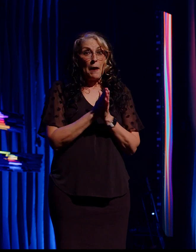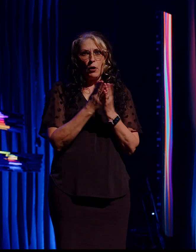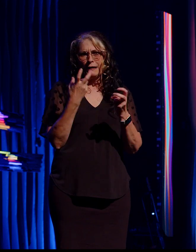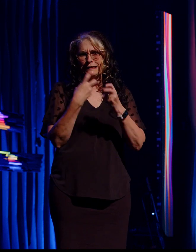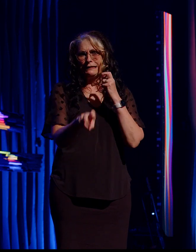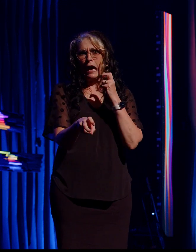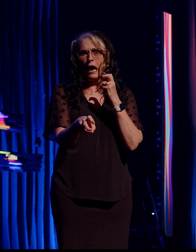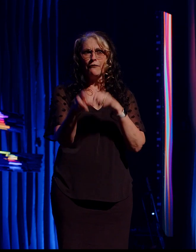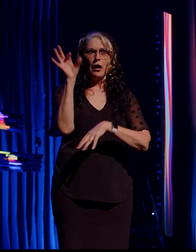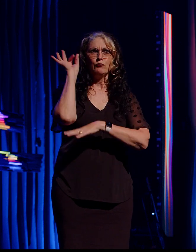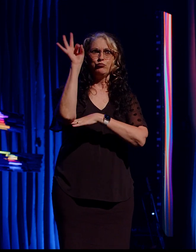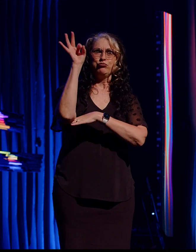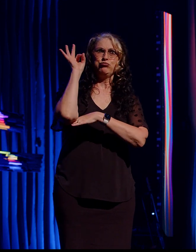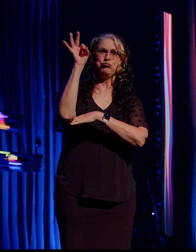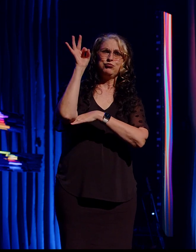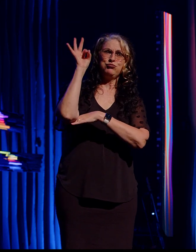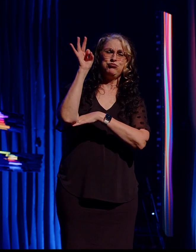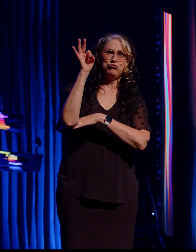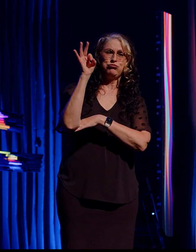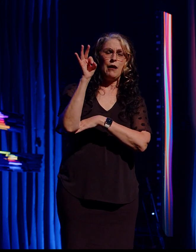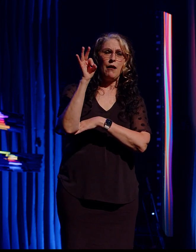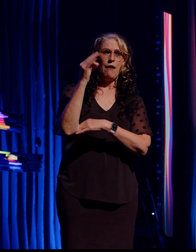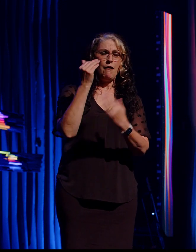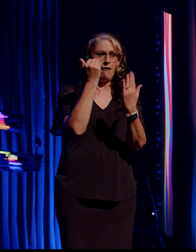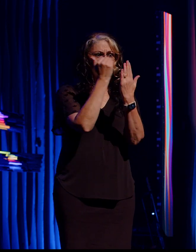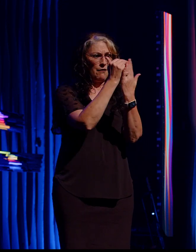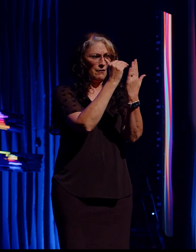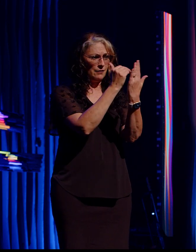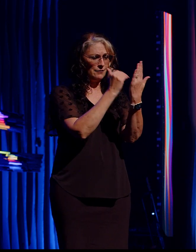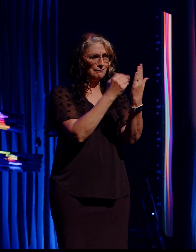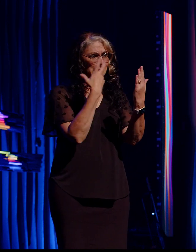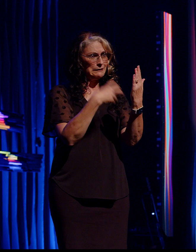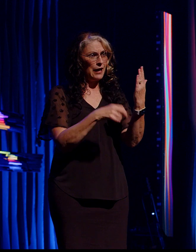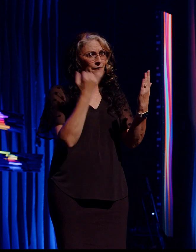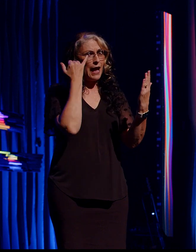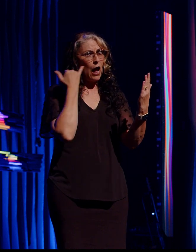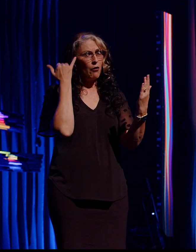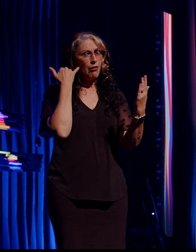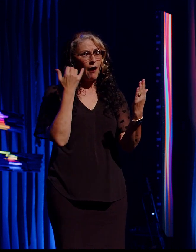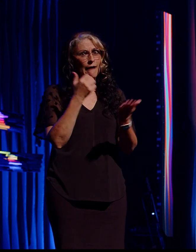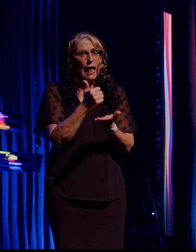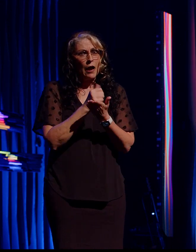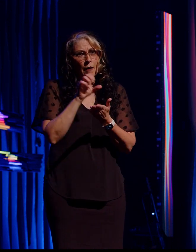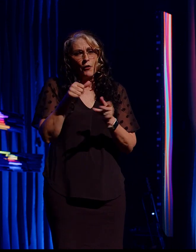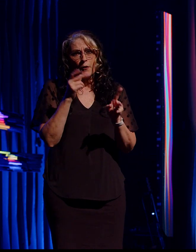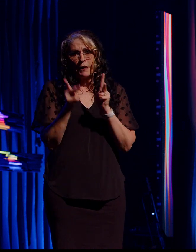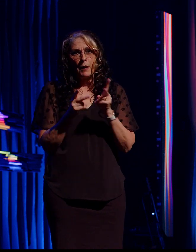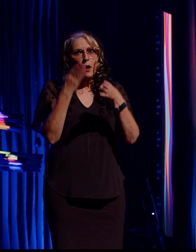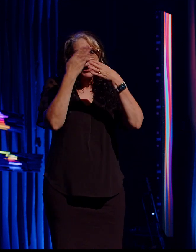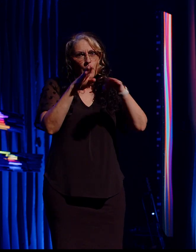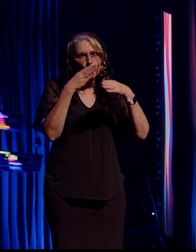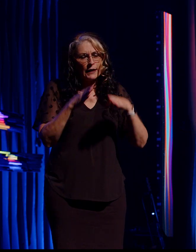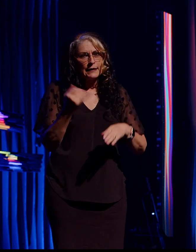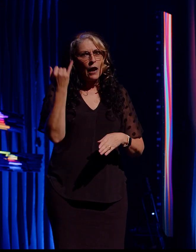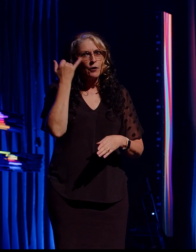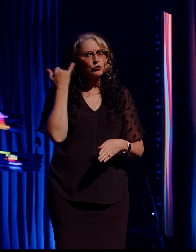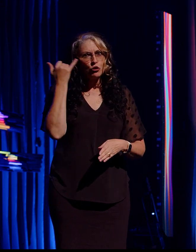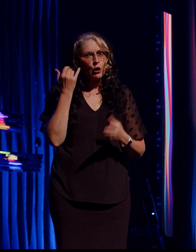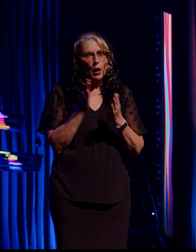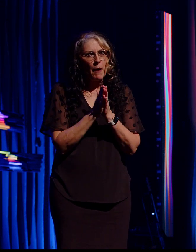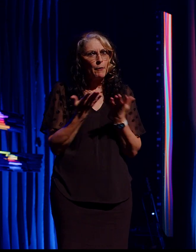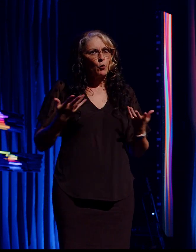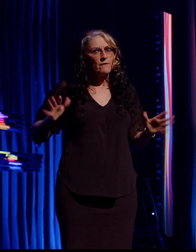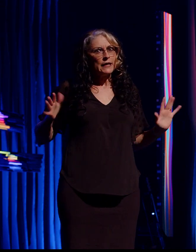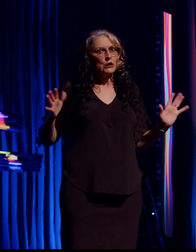book I've ever preached through, hardest book I ever outlined. I mean, with the help of many others. We're not going to break down Jeremiah again. We're done,